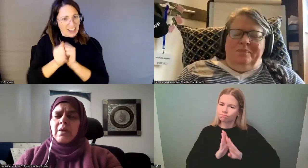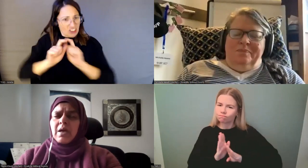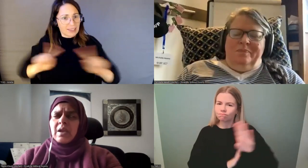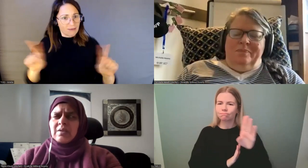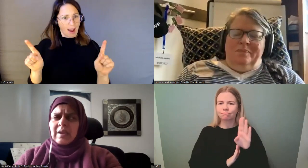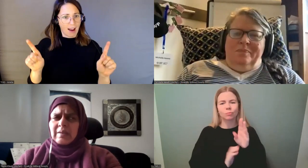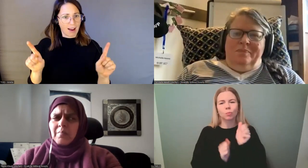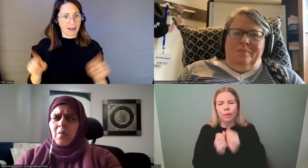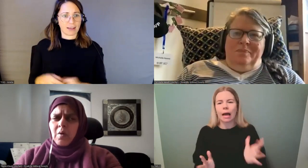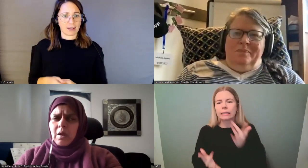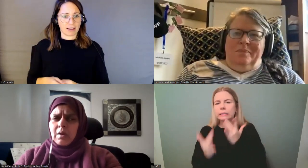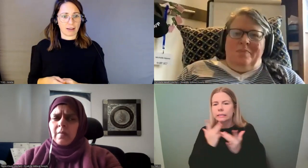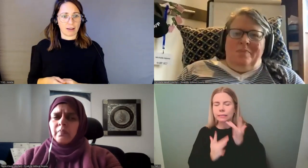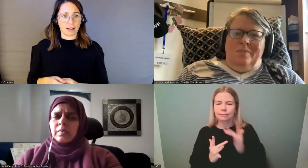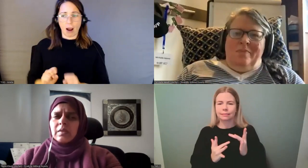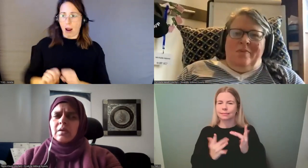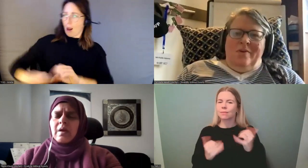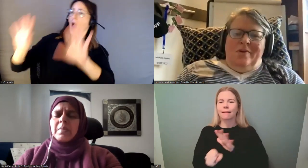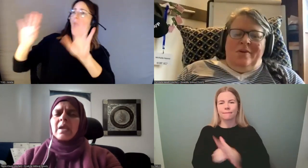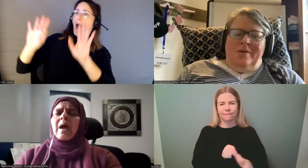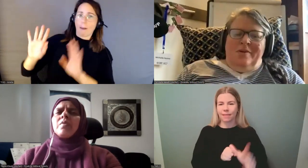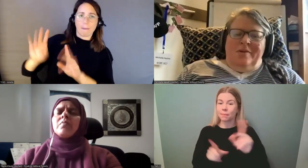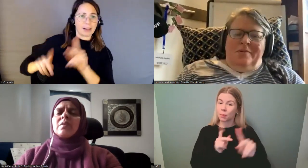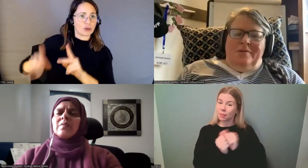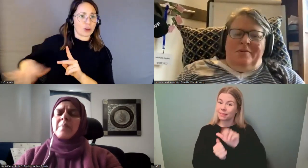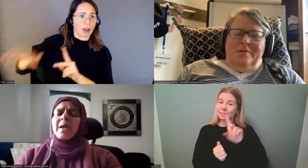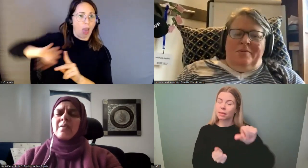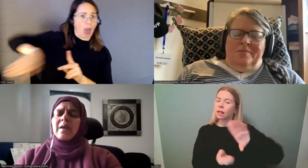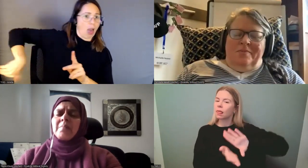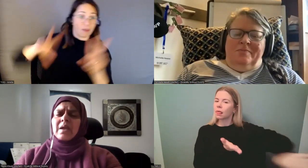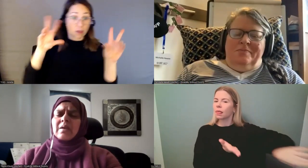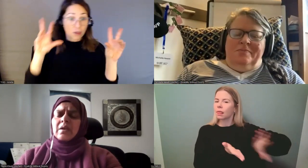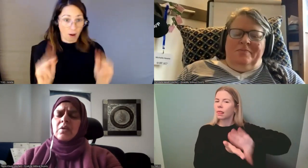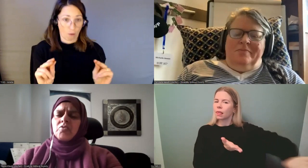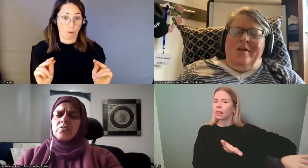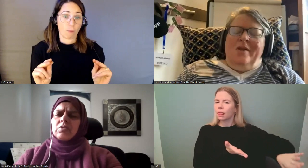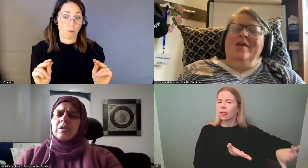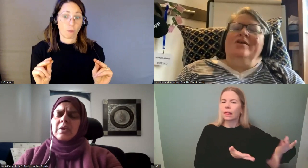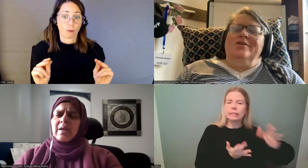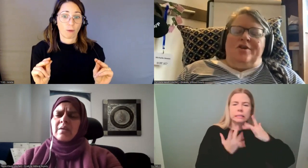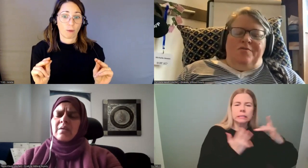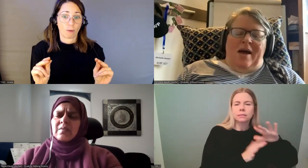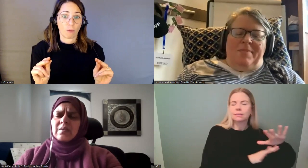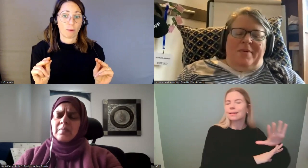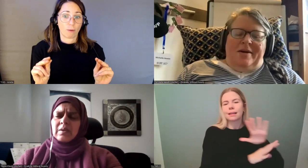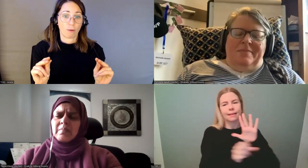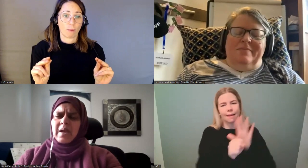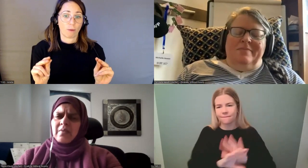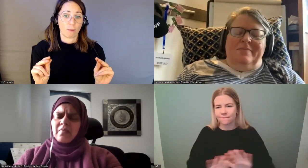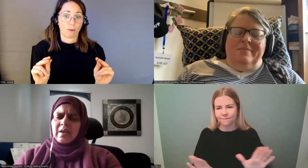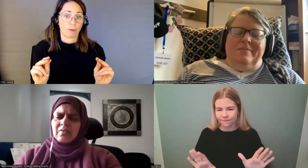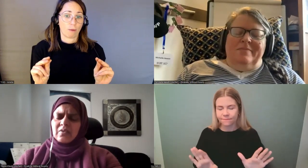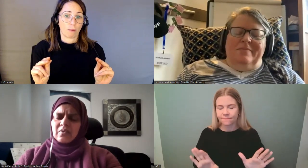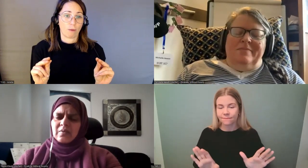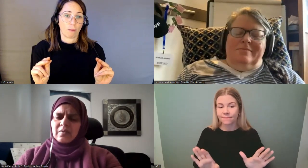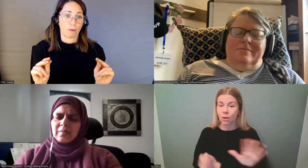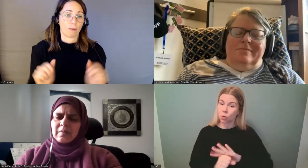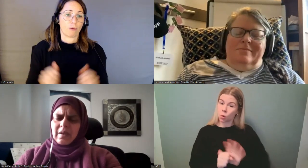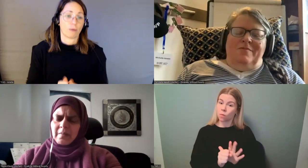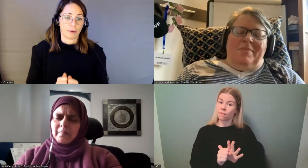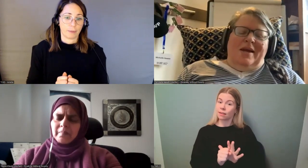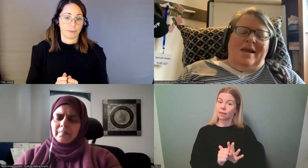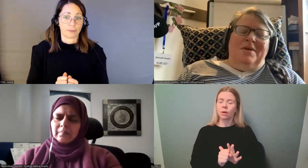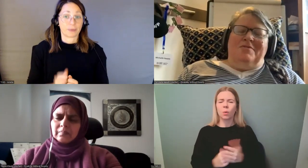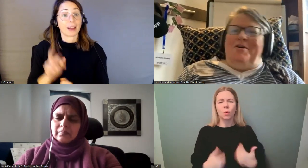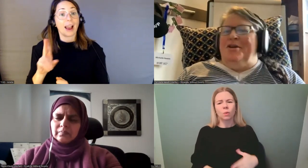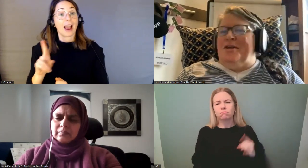disabilities behind anymore coming out of this pandemic. So the Canada Rabia, benefit.